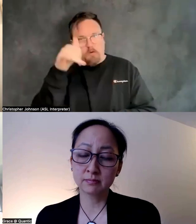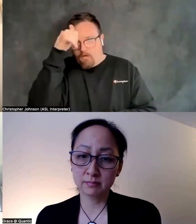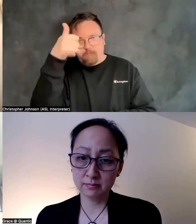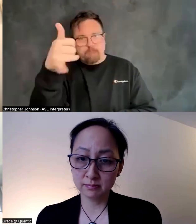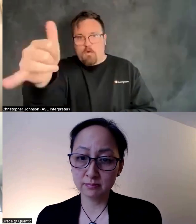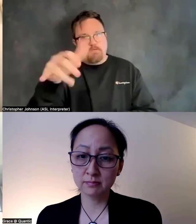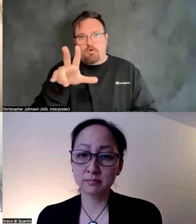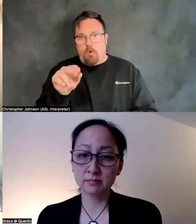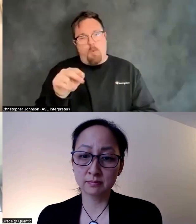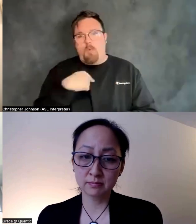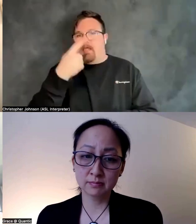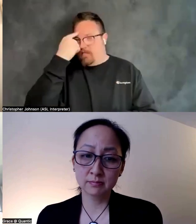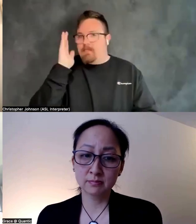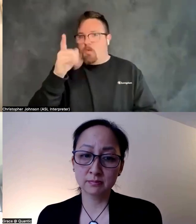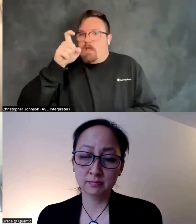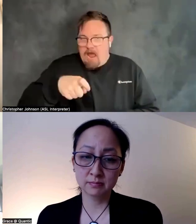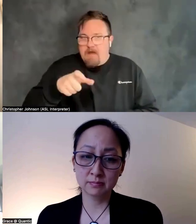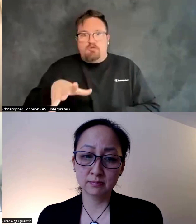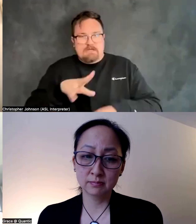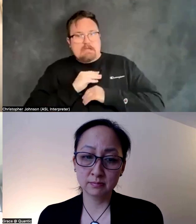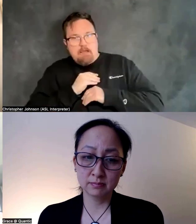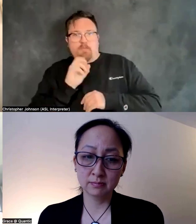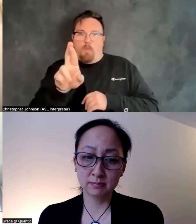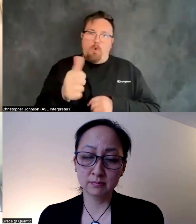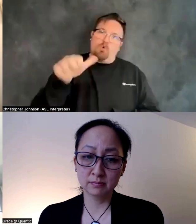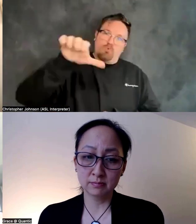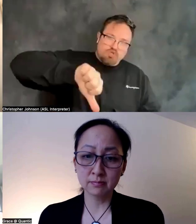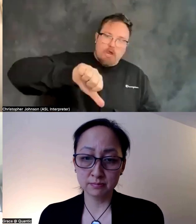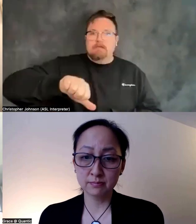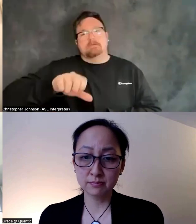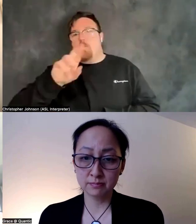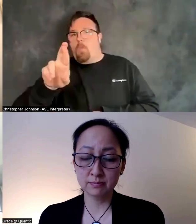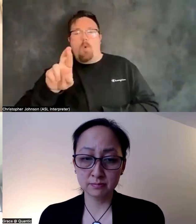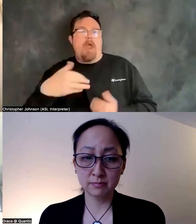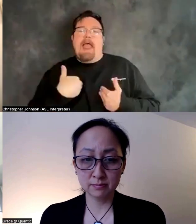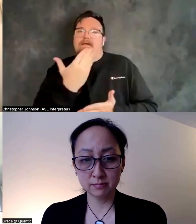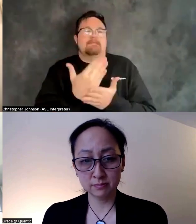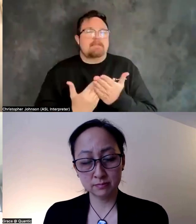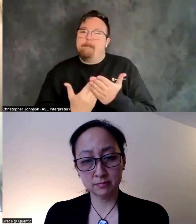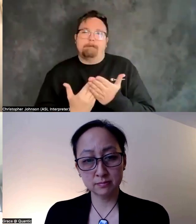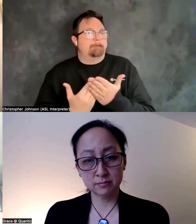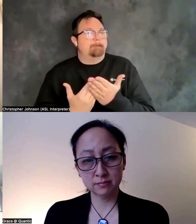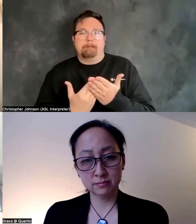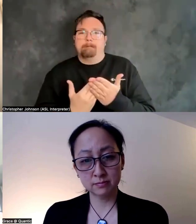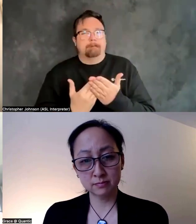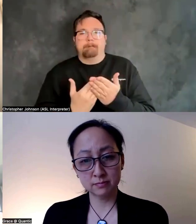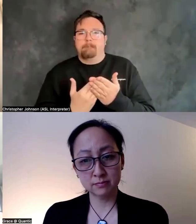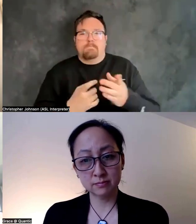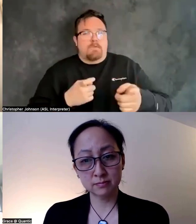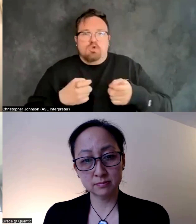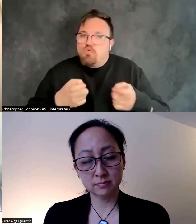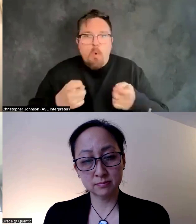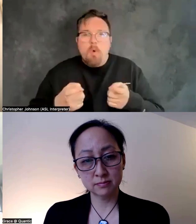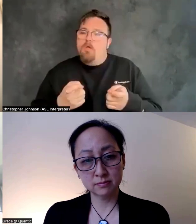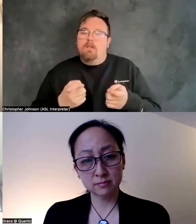they will have to either accept it or reject it or take a stand at least on the blockchain area, on the blockchain or crypto arena,